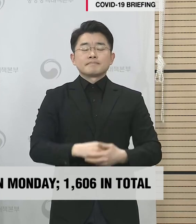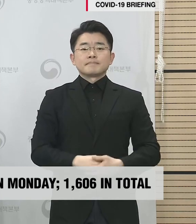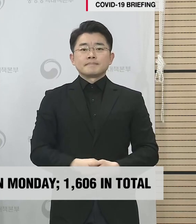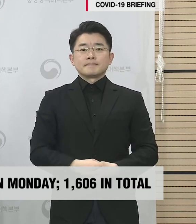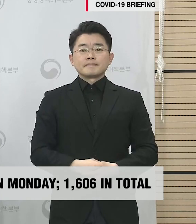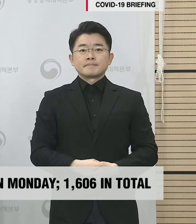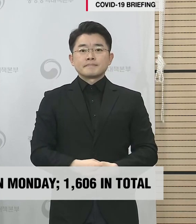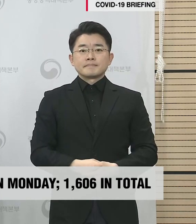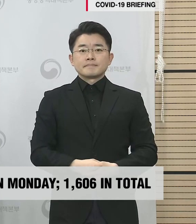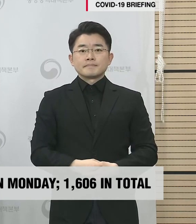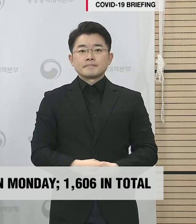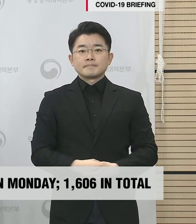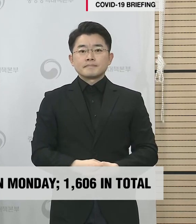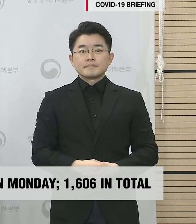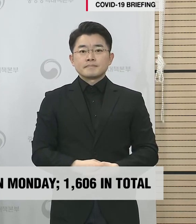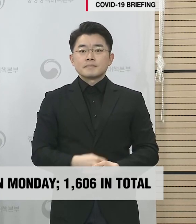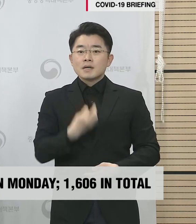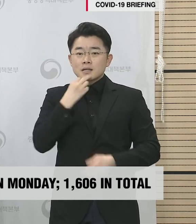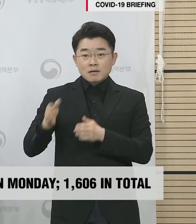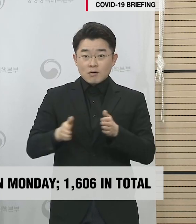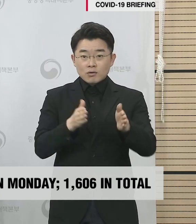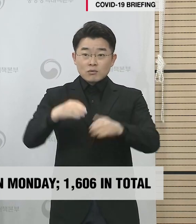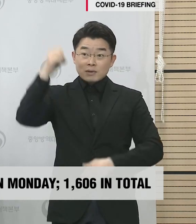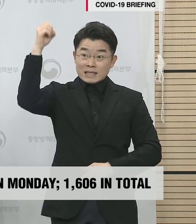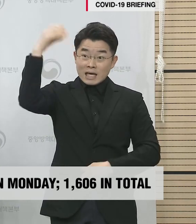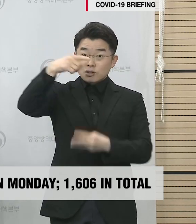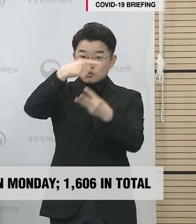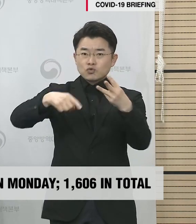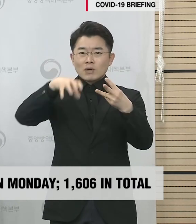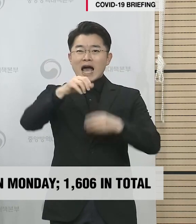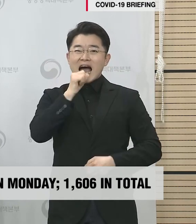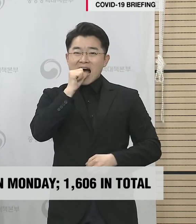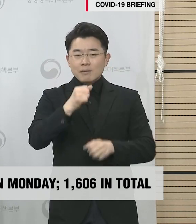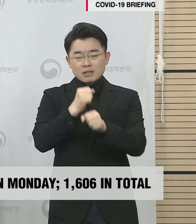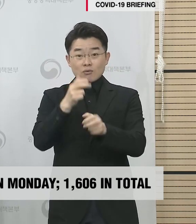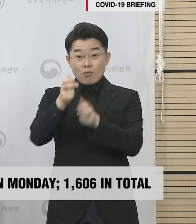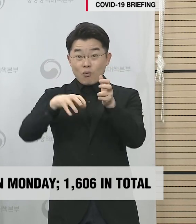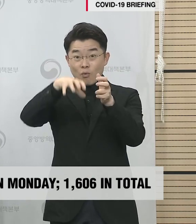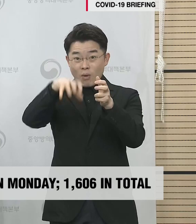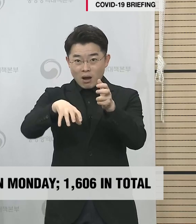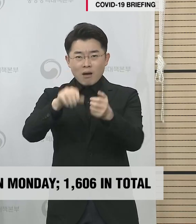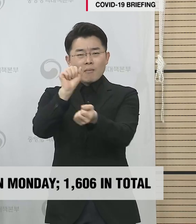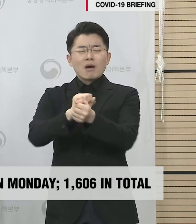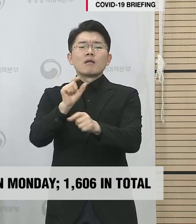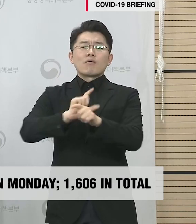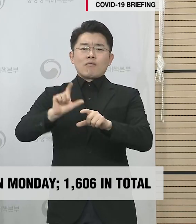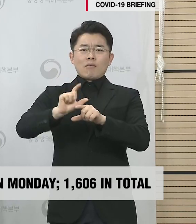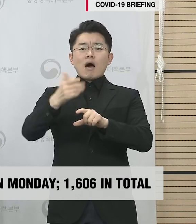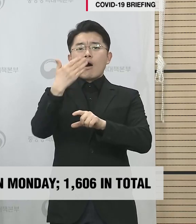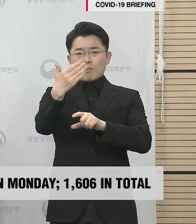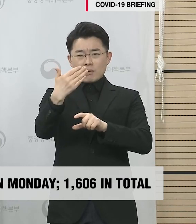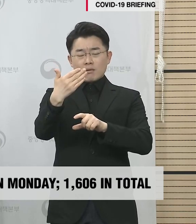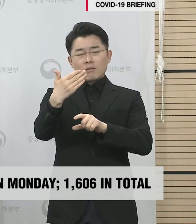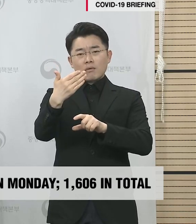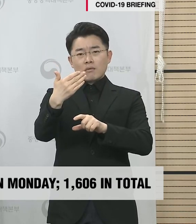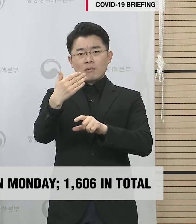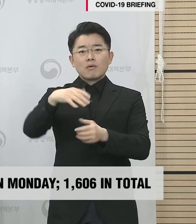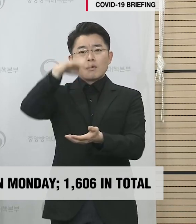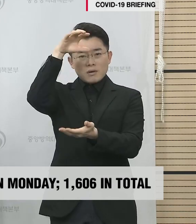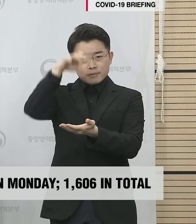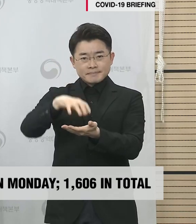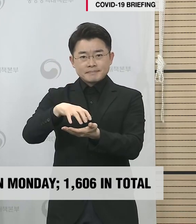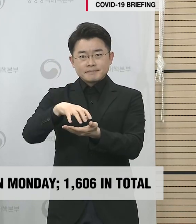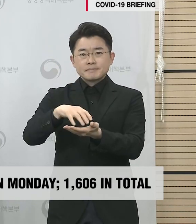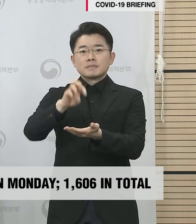17 cases being confirmed to date. And in Gyeonggi-do Province, Yangju City, in relation to a steel manufacturing company, we have